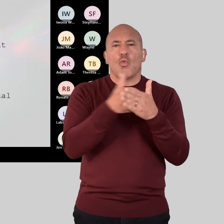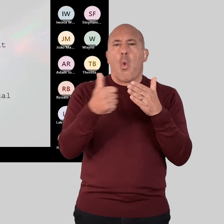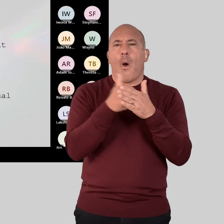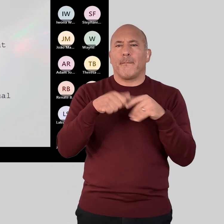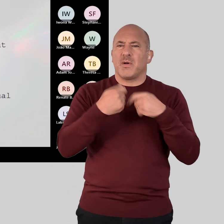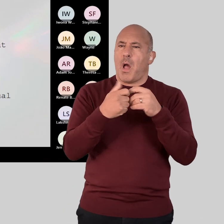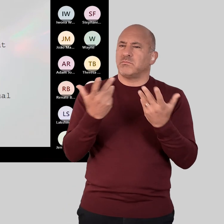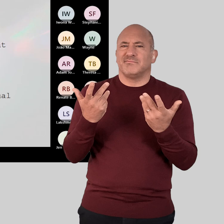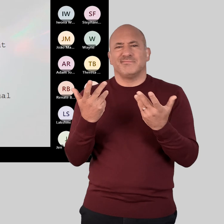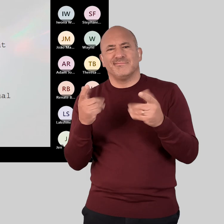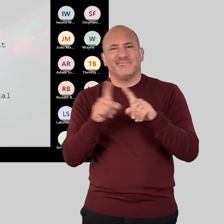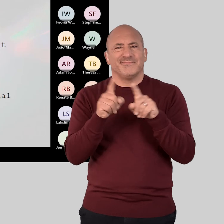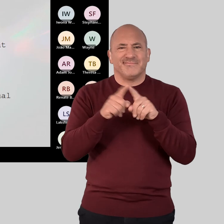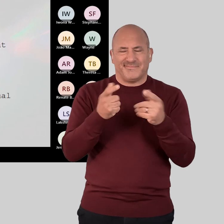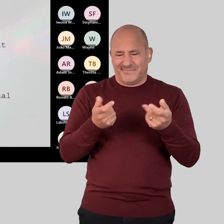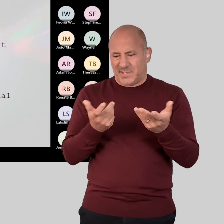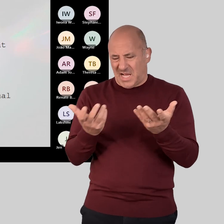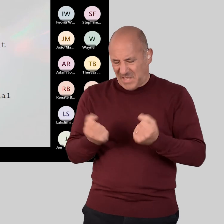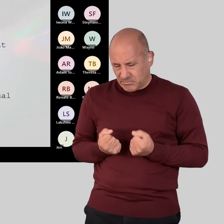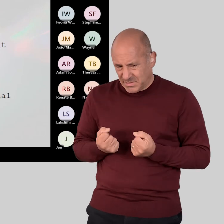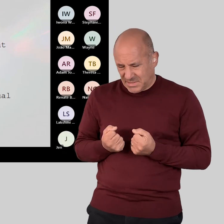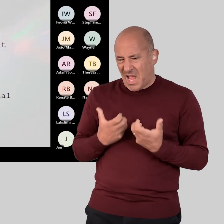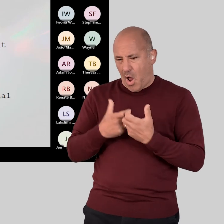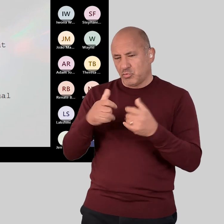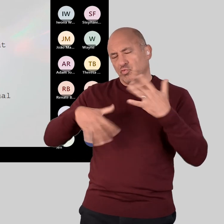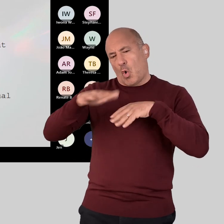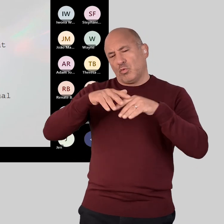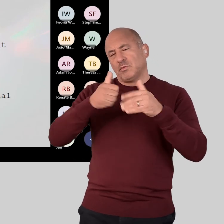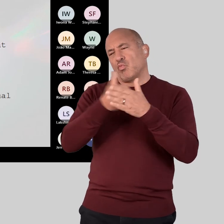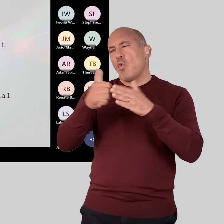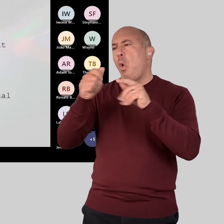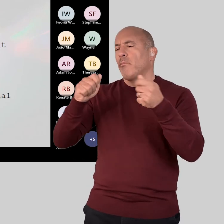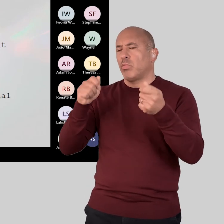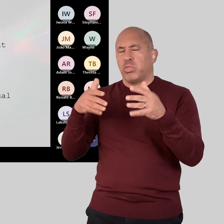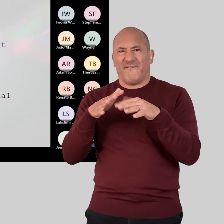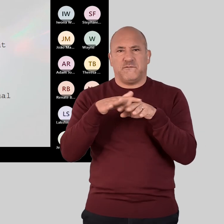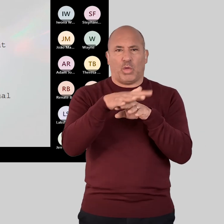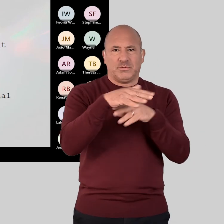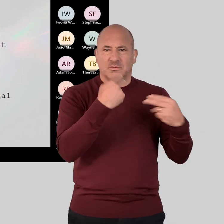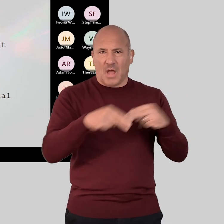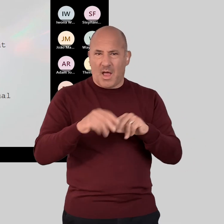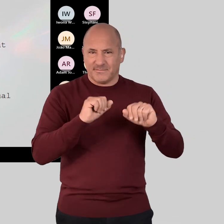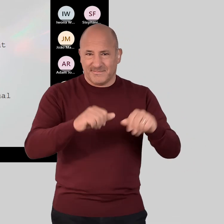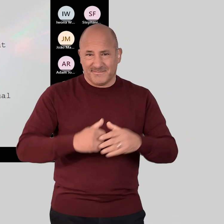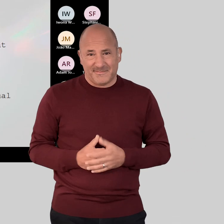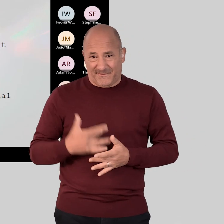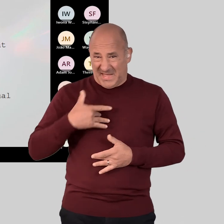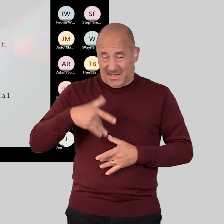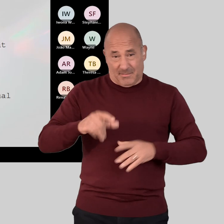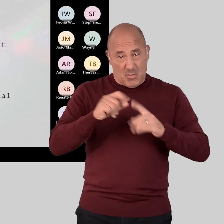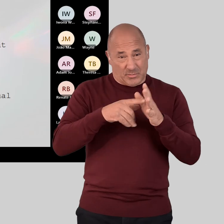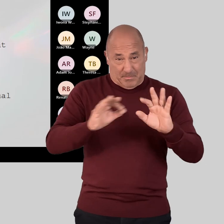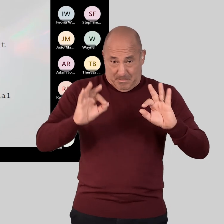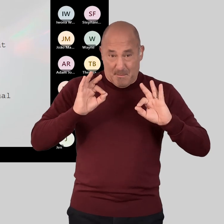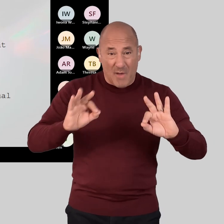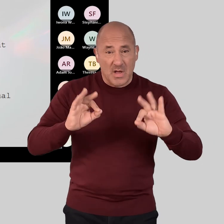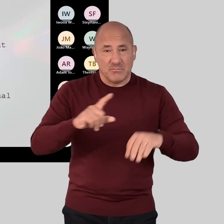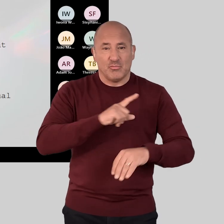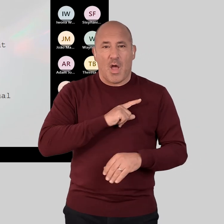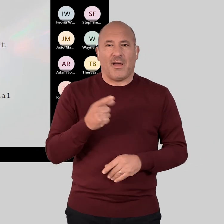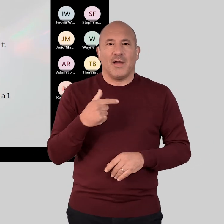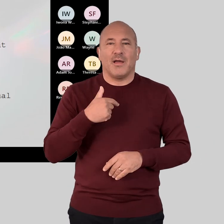really looked at ideas such as the commons, the gifts, the thinking about different kind of ways that the social